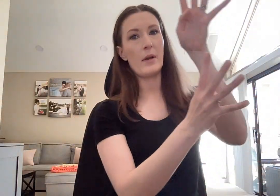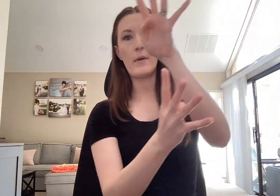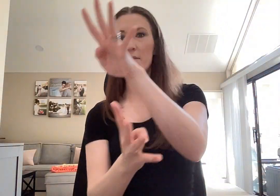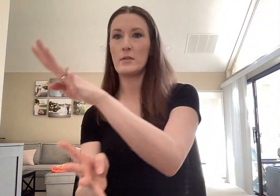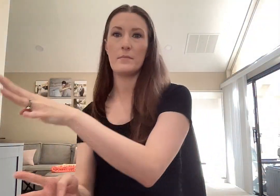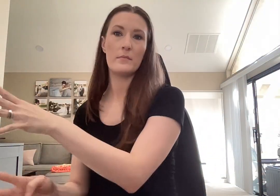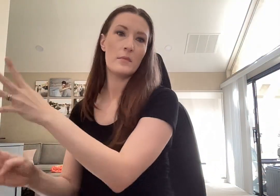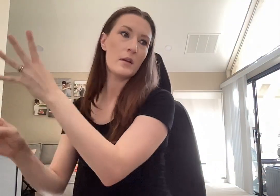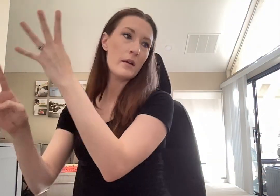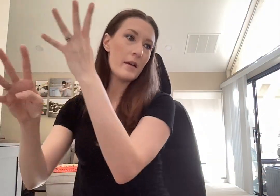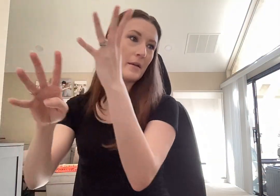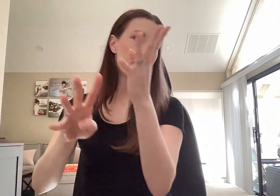waves. Okay.